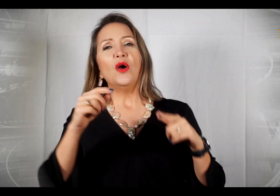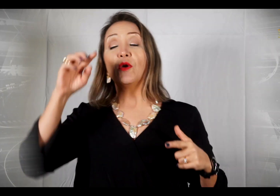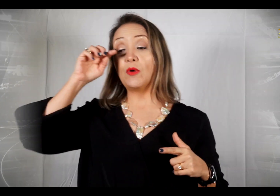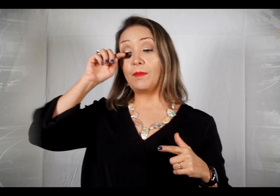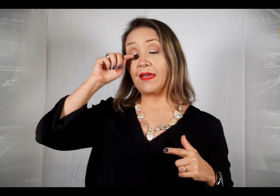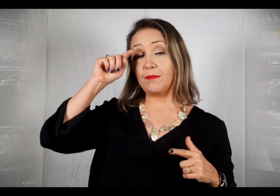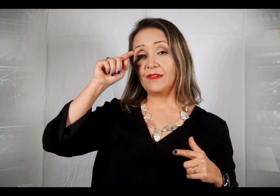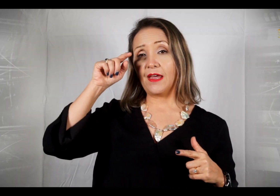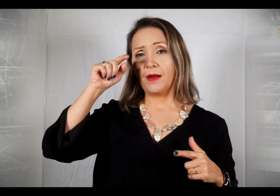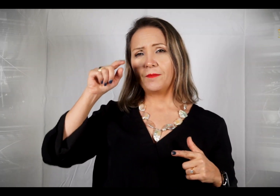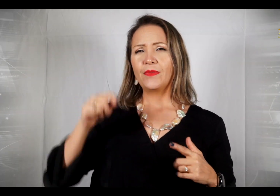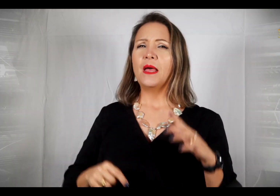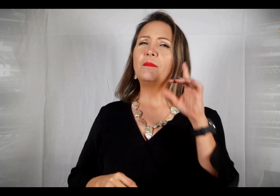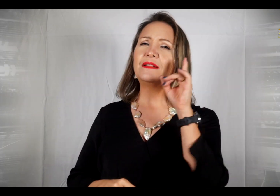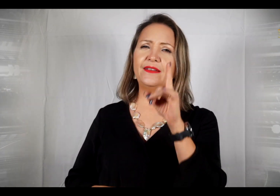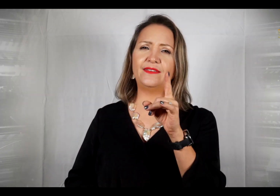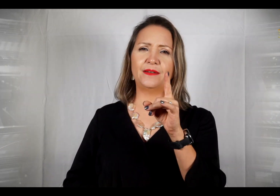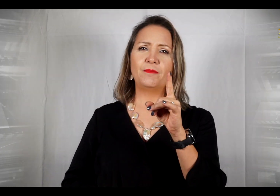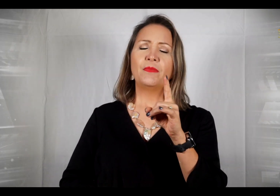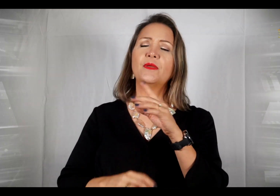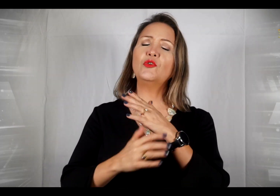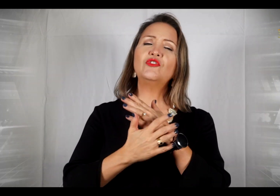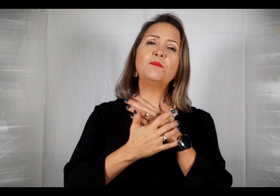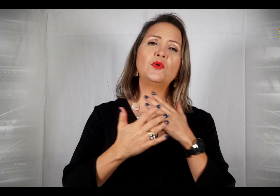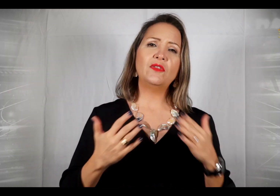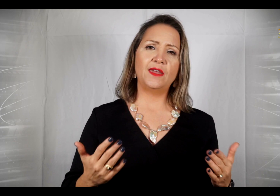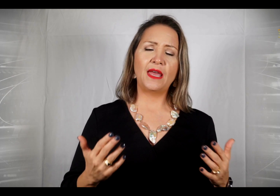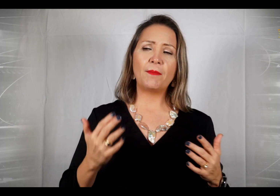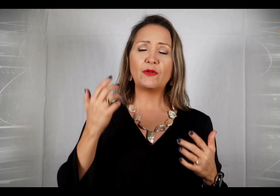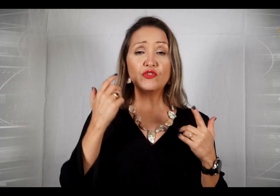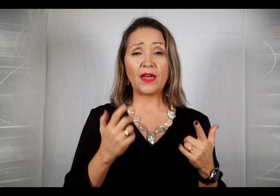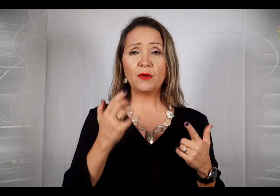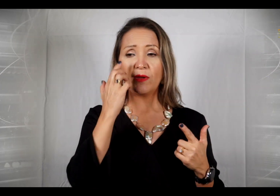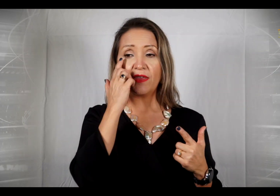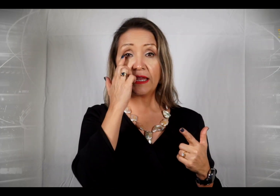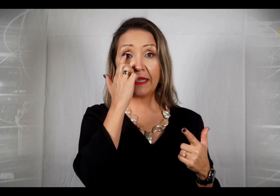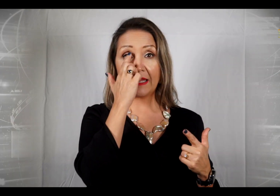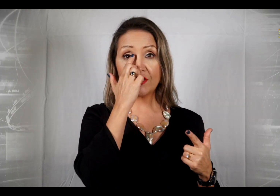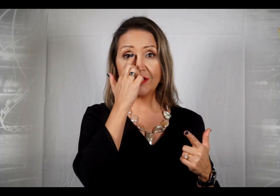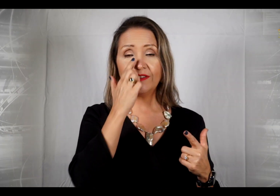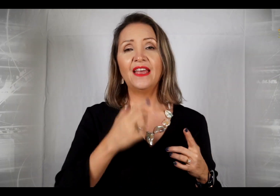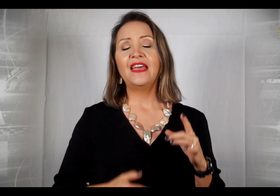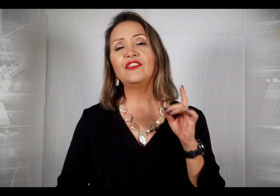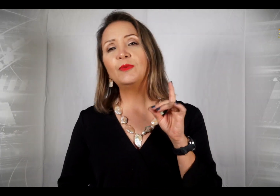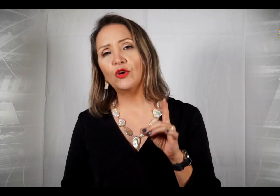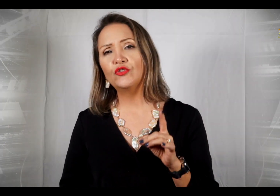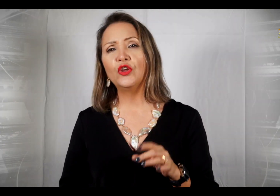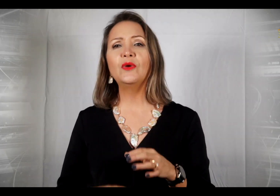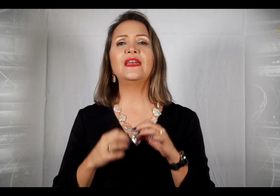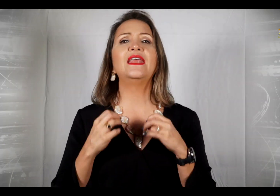you apply the mascara. But listen, the most important thing about starting with clean lashes is because you can